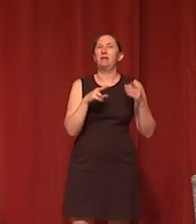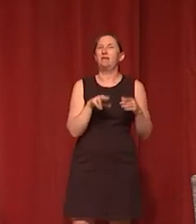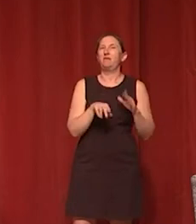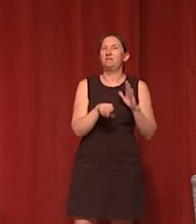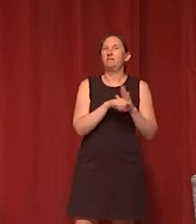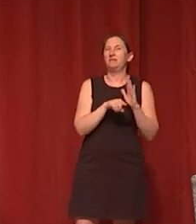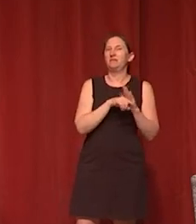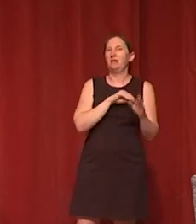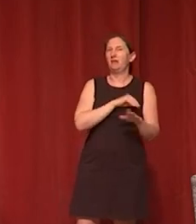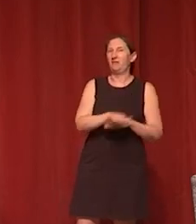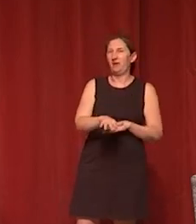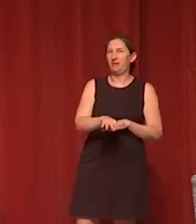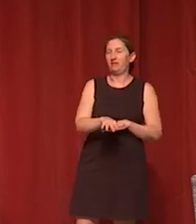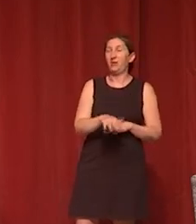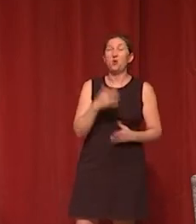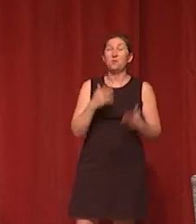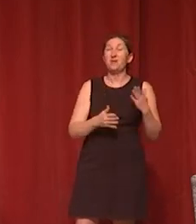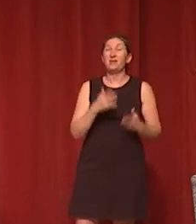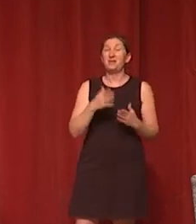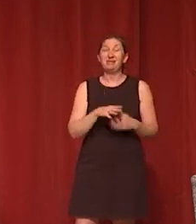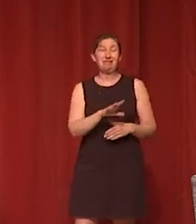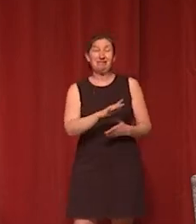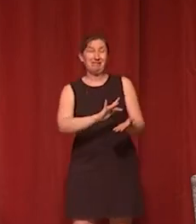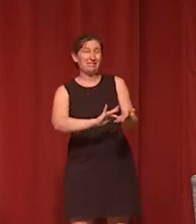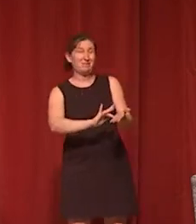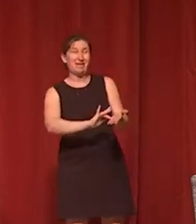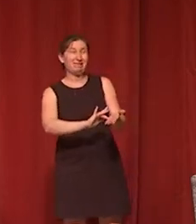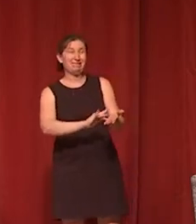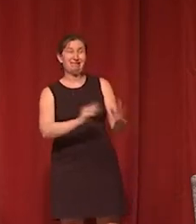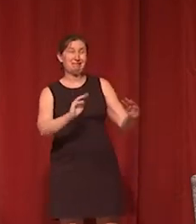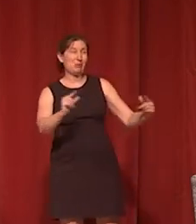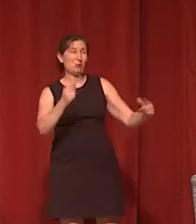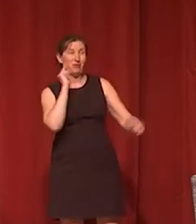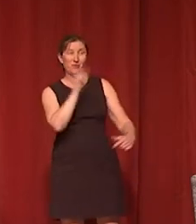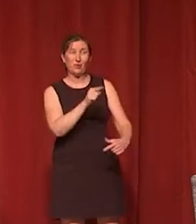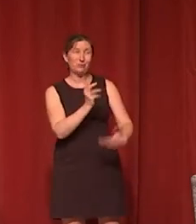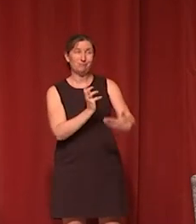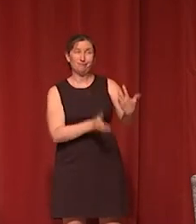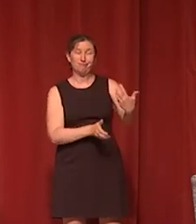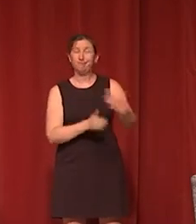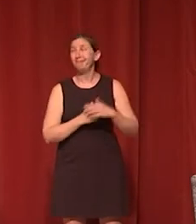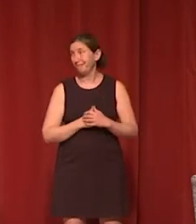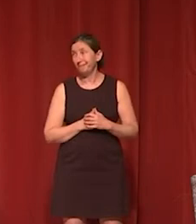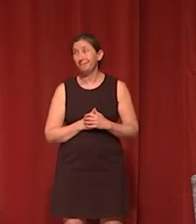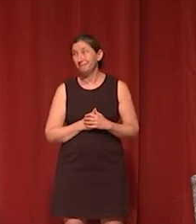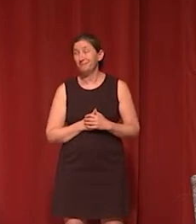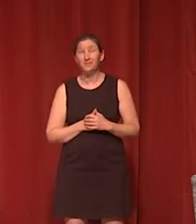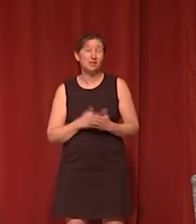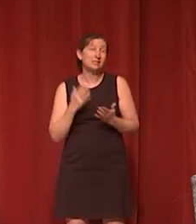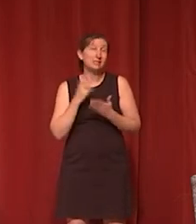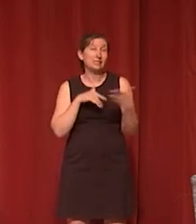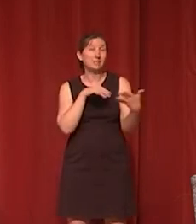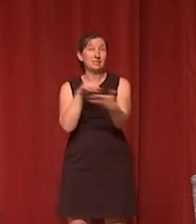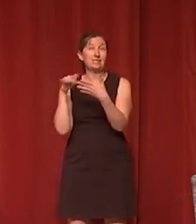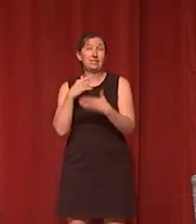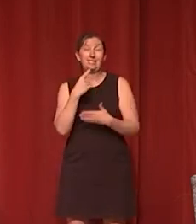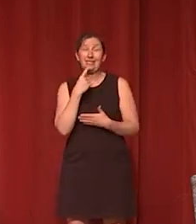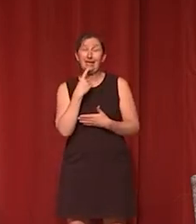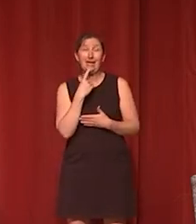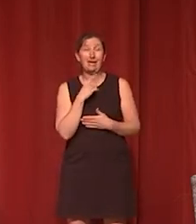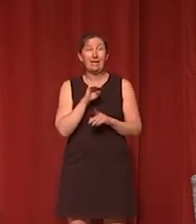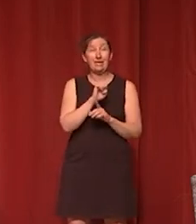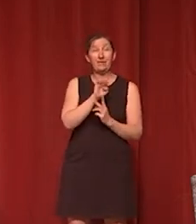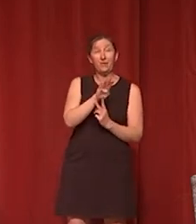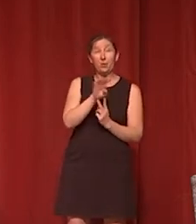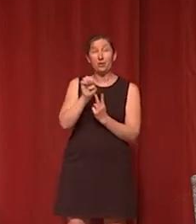for the medication because it didn't show that it was as helpful in people with those with 2 copies of that. But